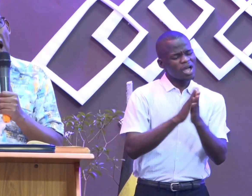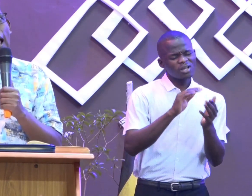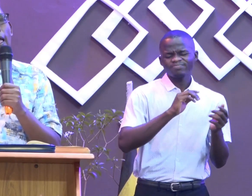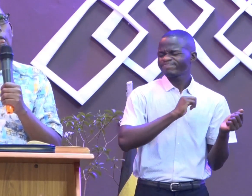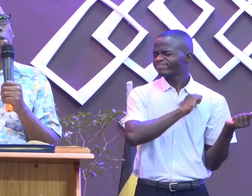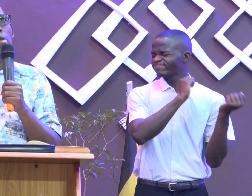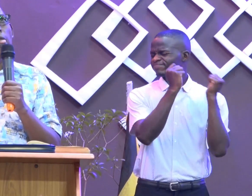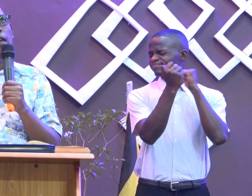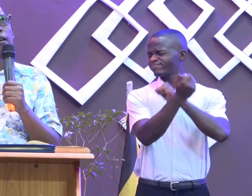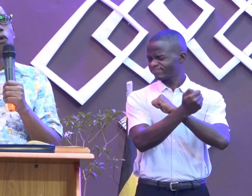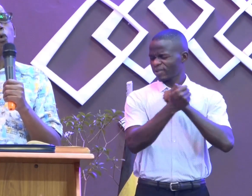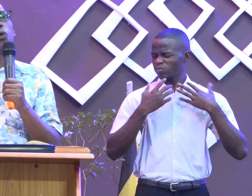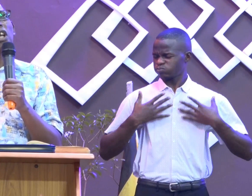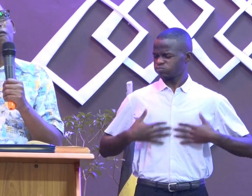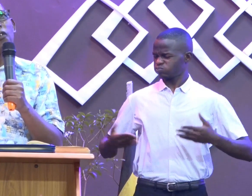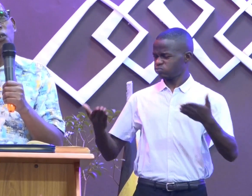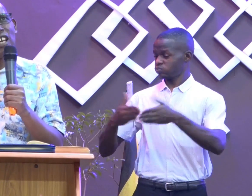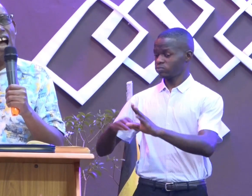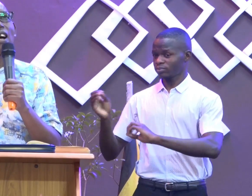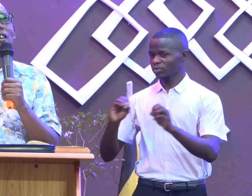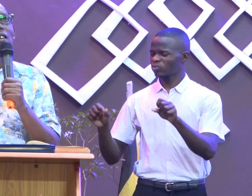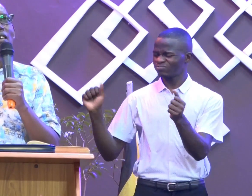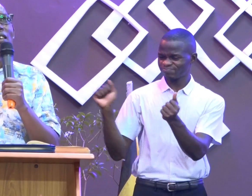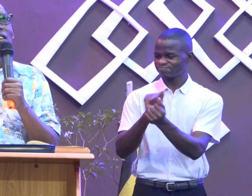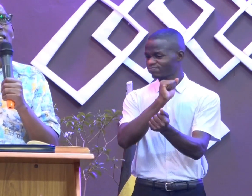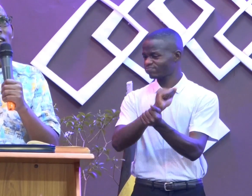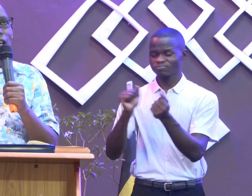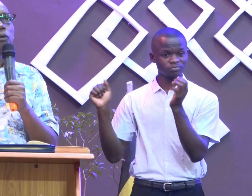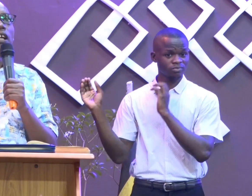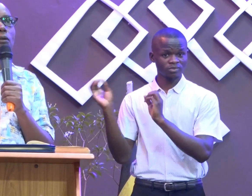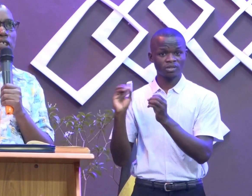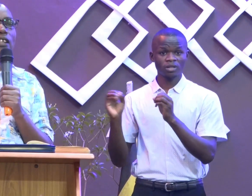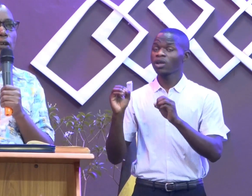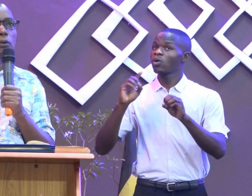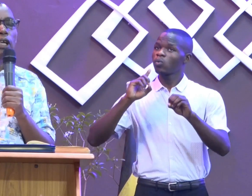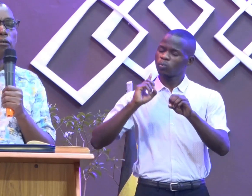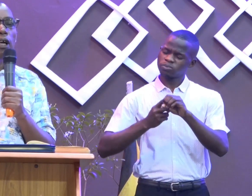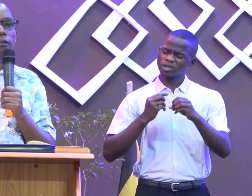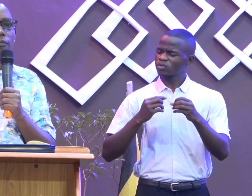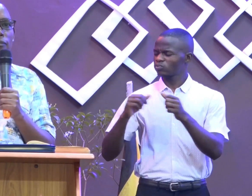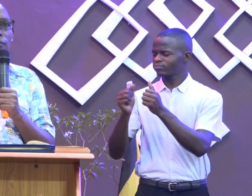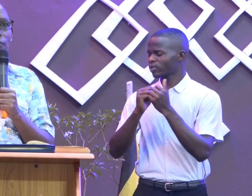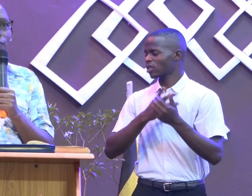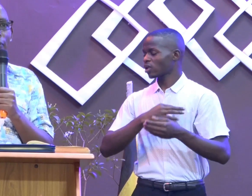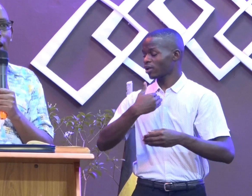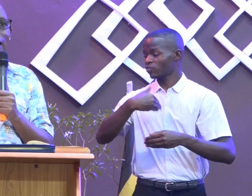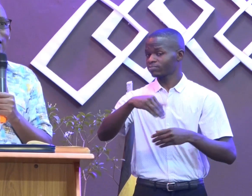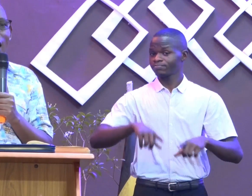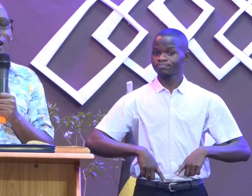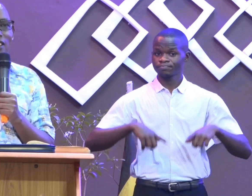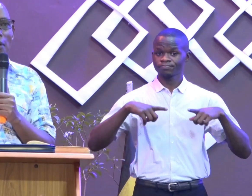least. And we are dressed with the incorruptible. The immortal one. As we are going to the side